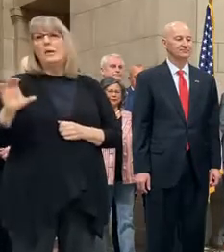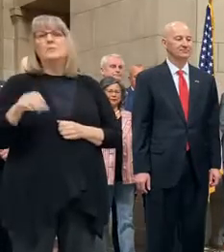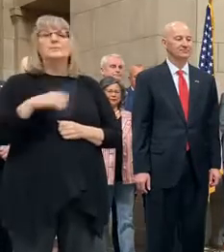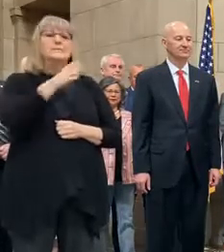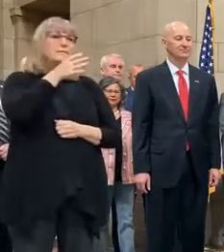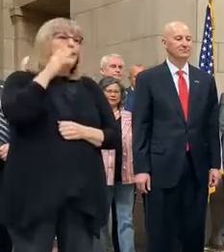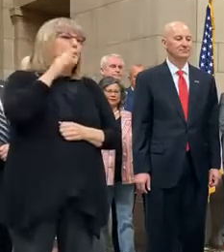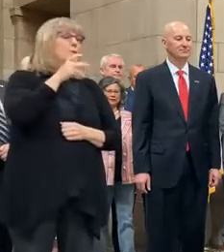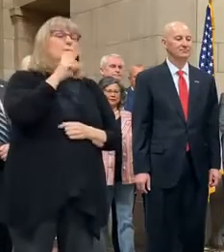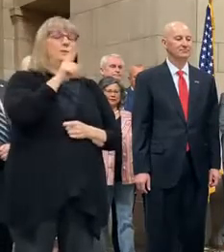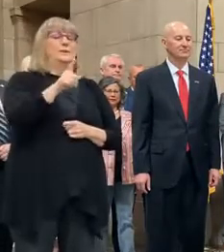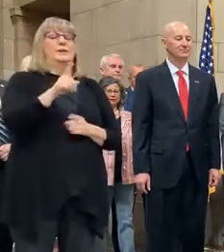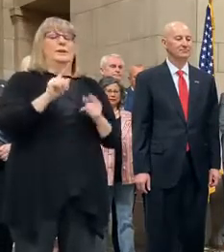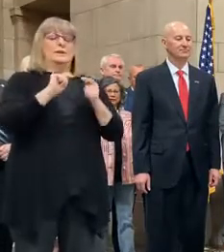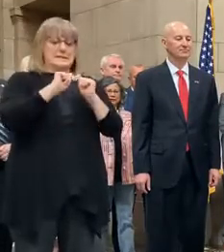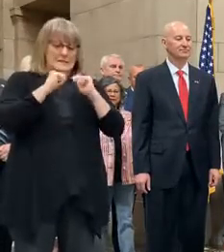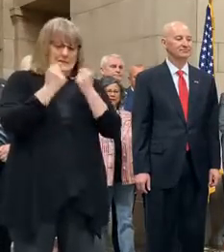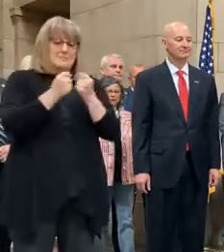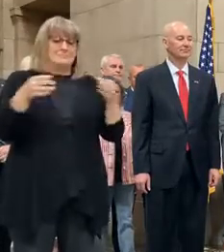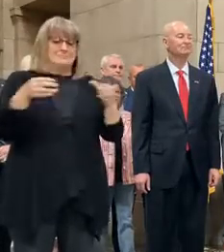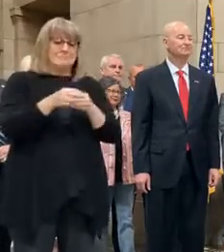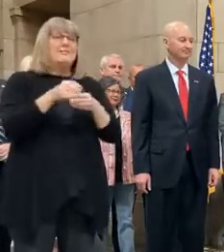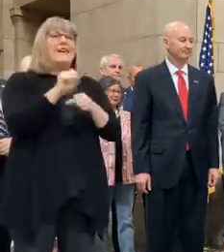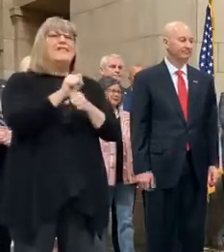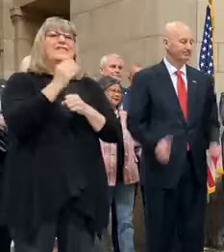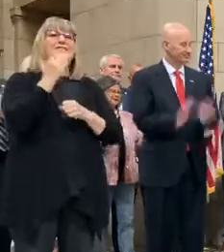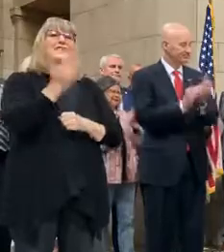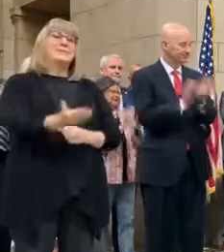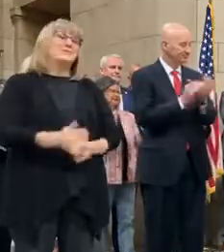the Farm Bureau. It was a team effort. Thank you very much.